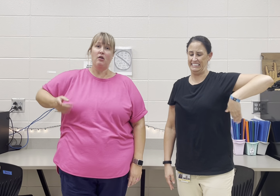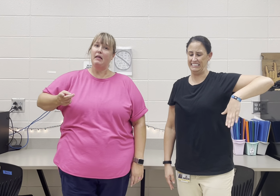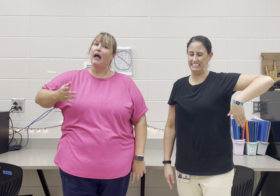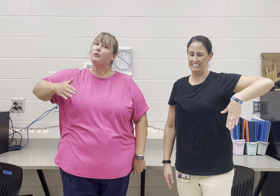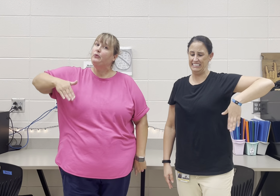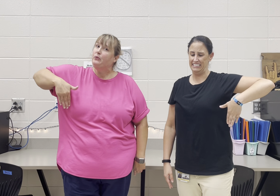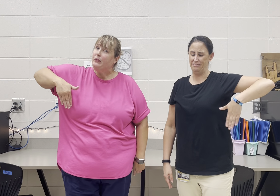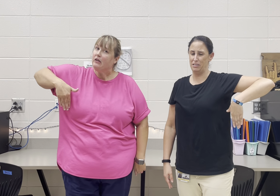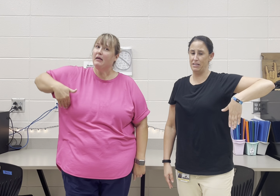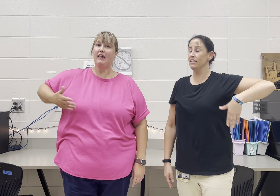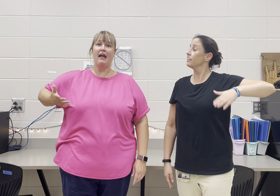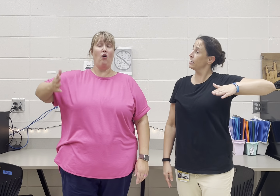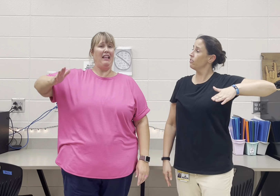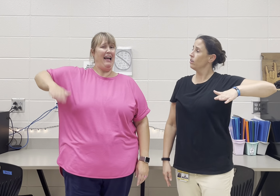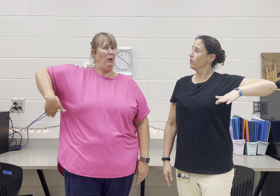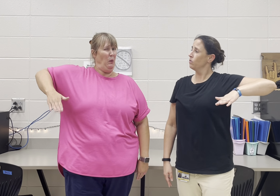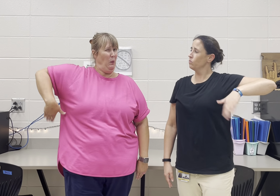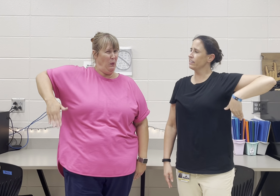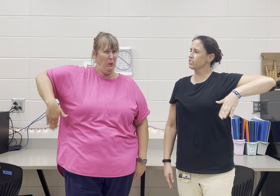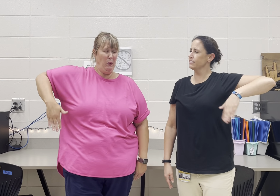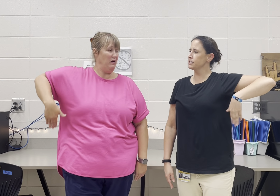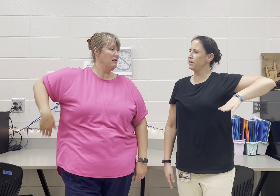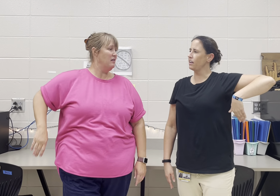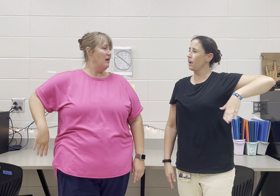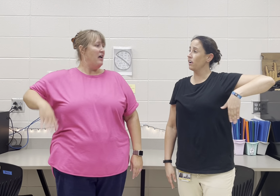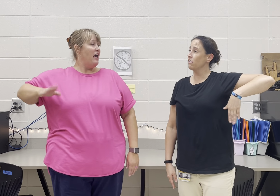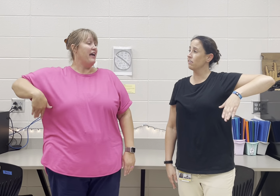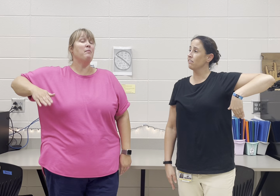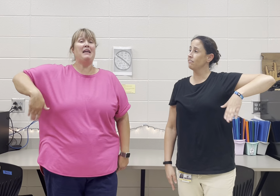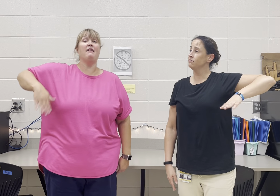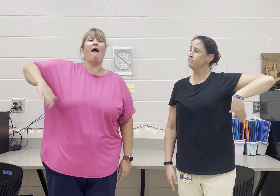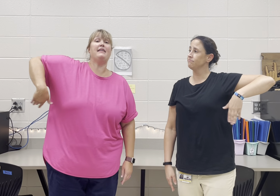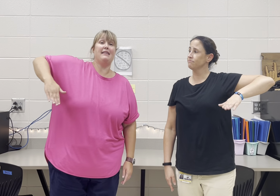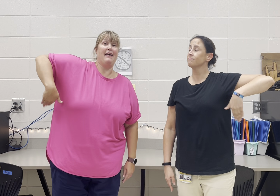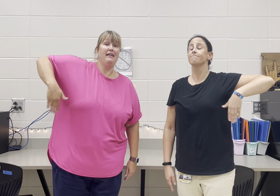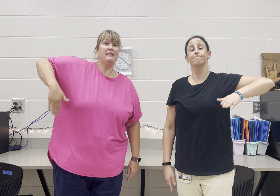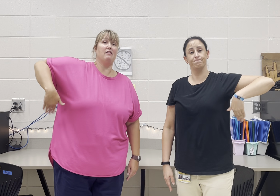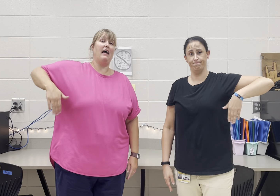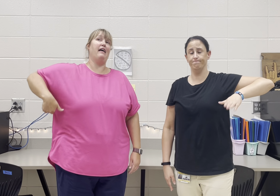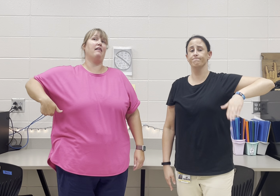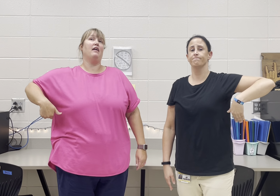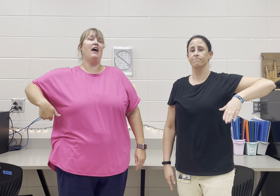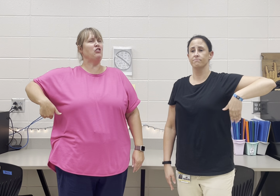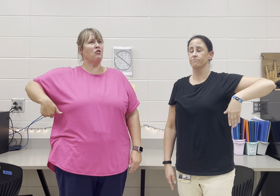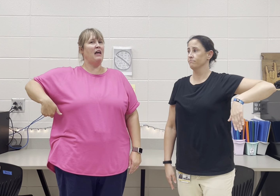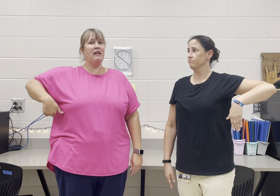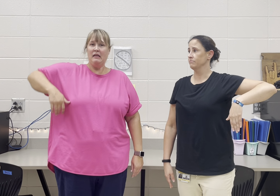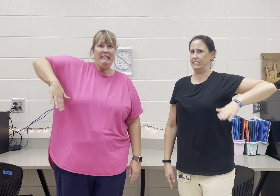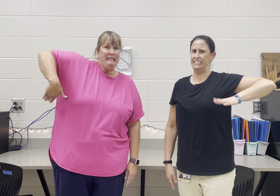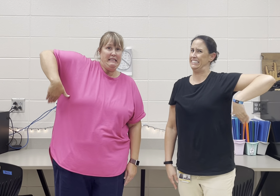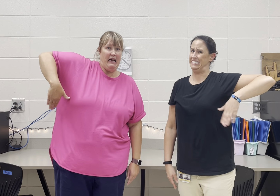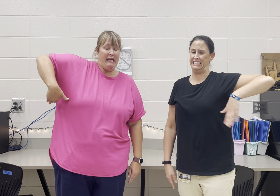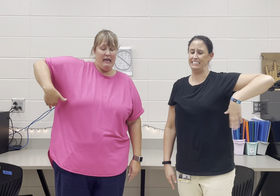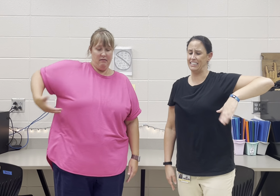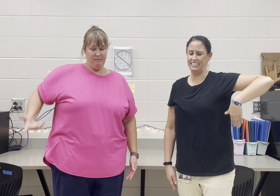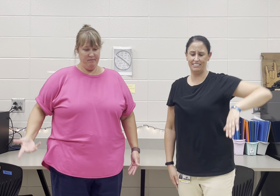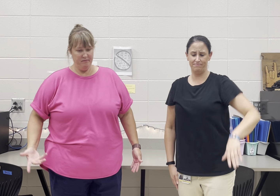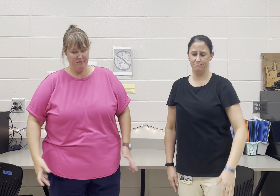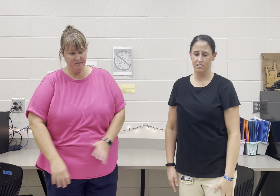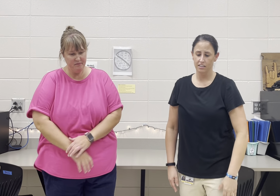like a little bit late or like, What else can this be? it can be not yet. Like, have you turned that in? Not yet. Not yet.